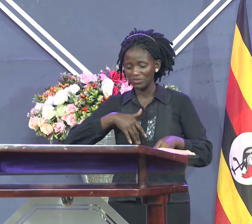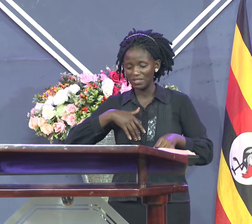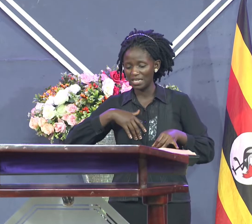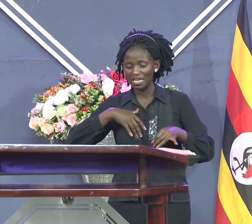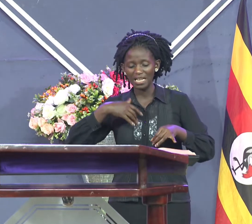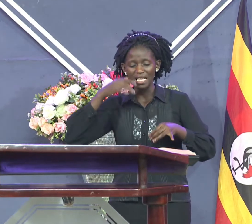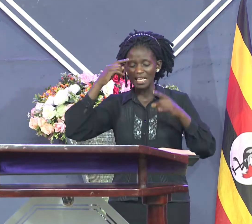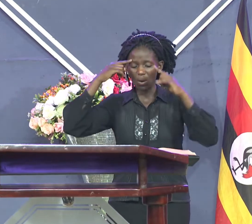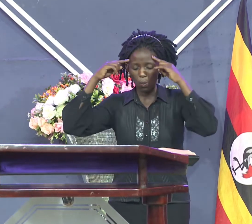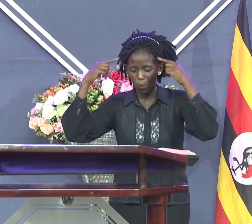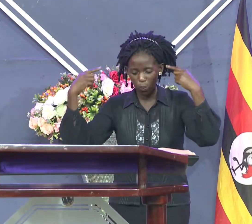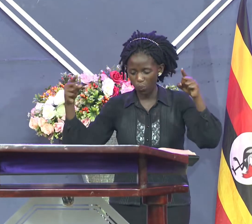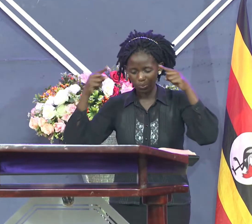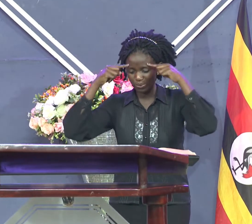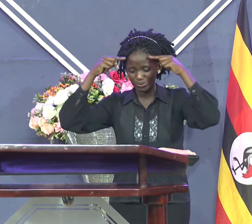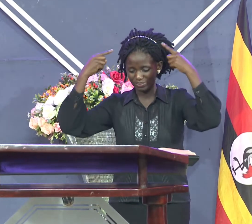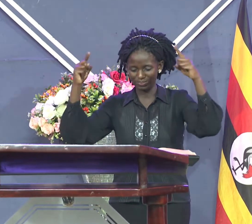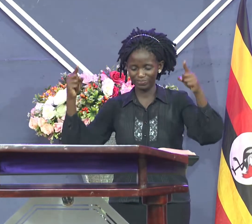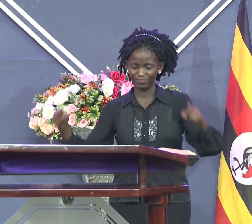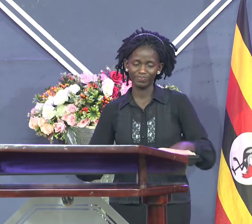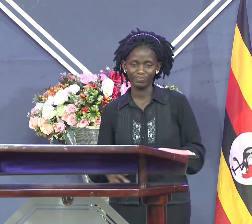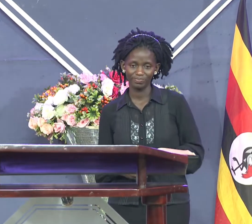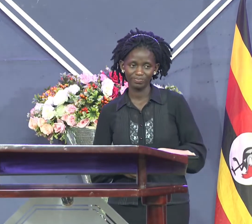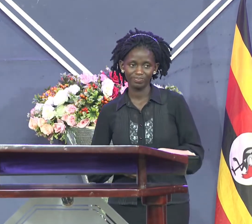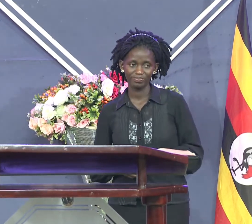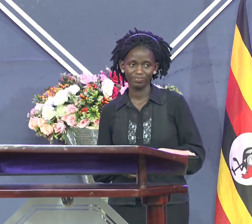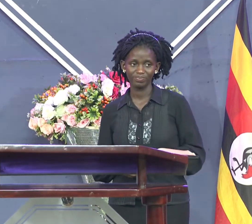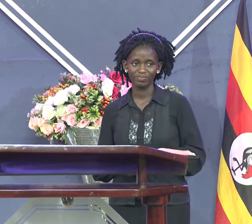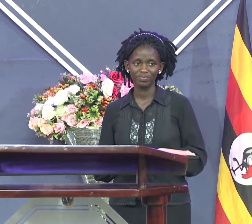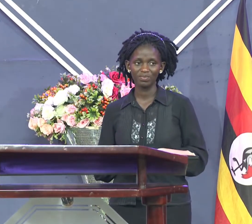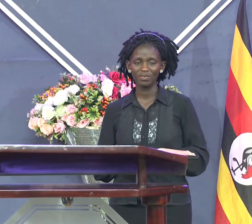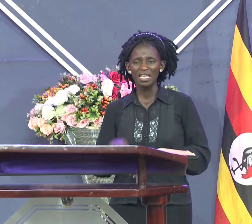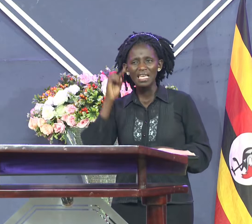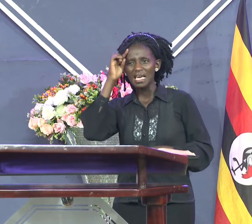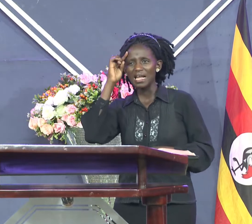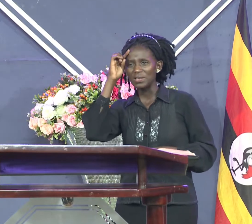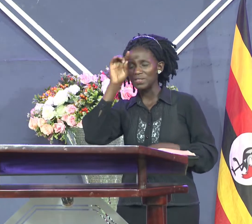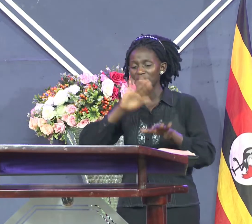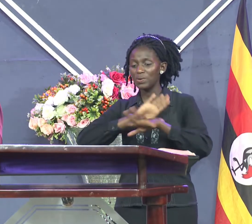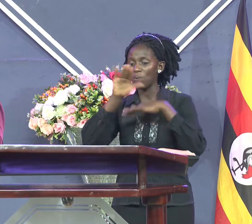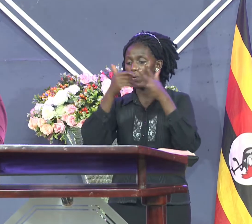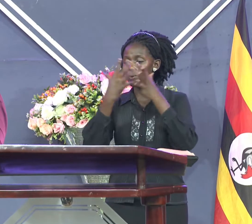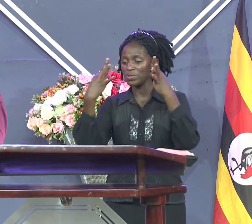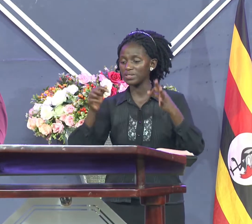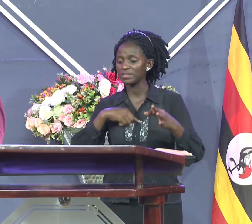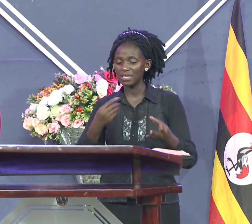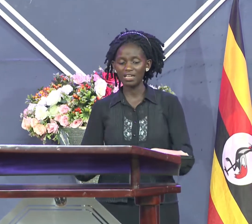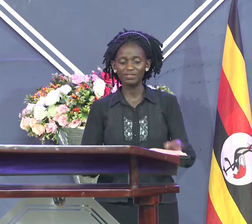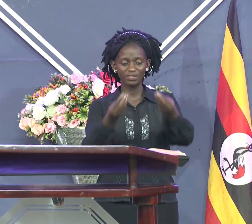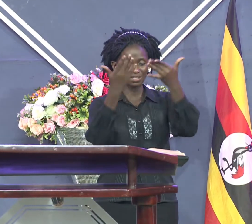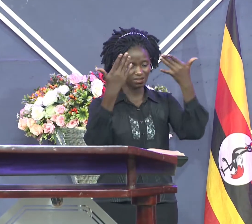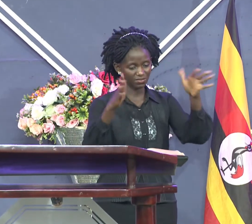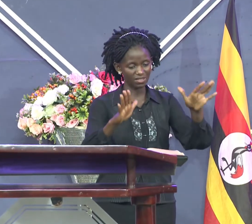kuba. They are almost, you feel like you've now lost your temper. Thinking you have